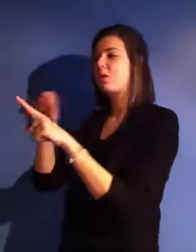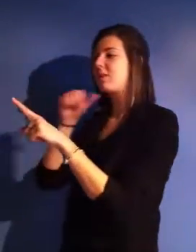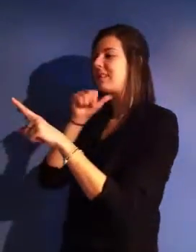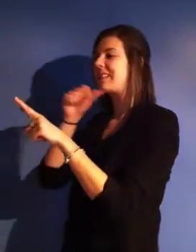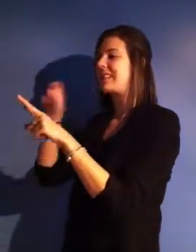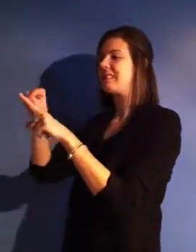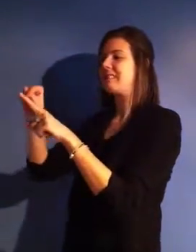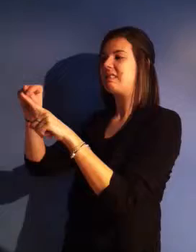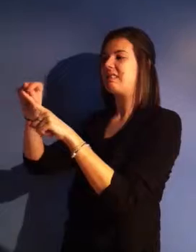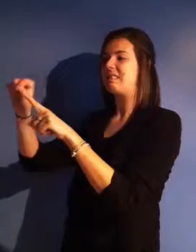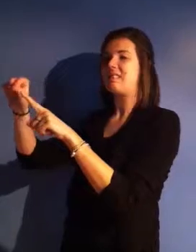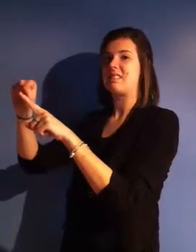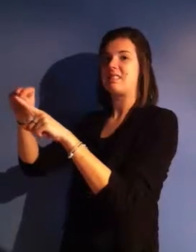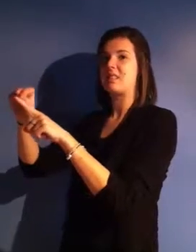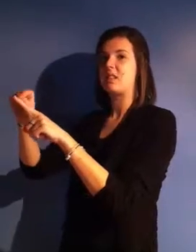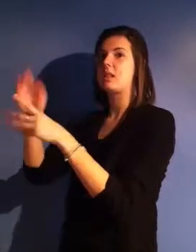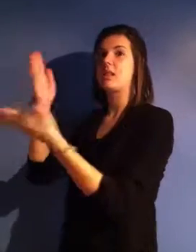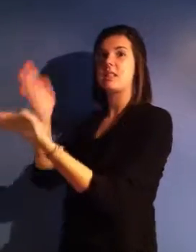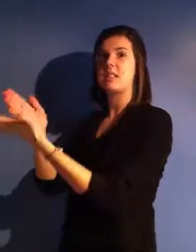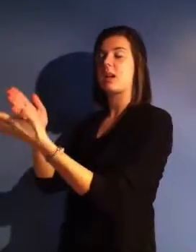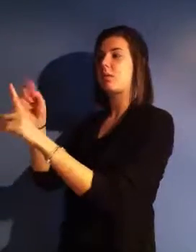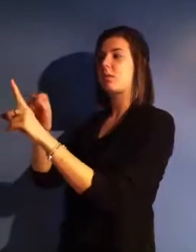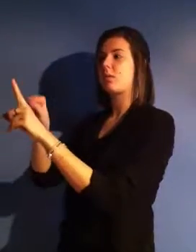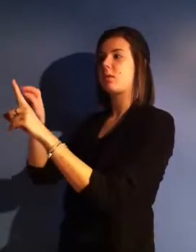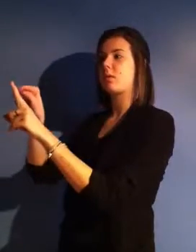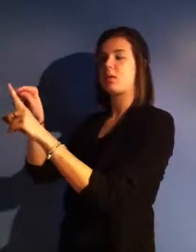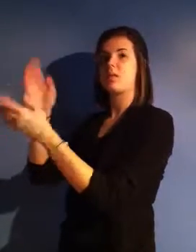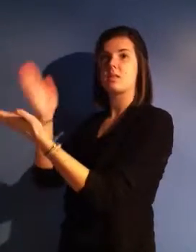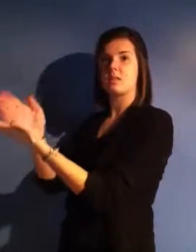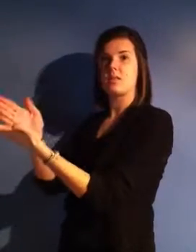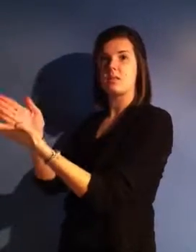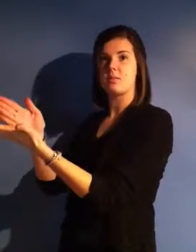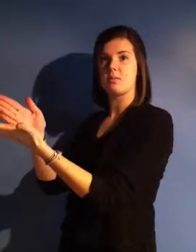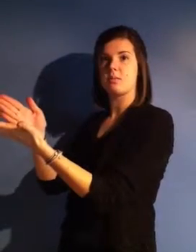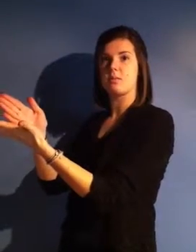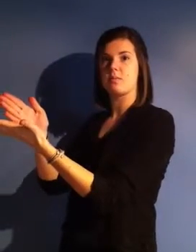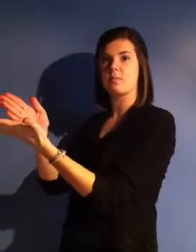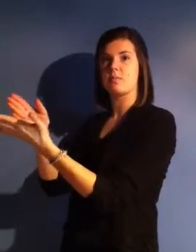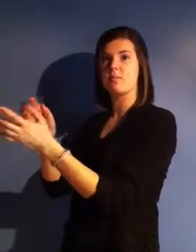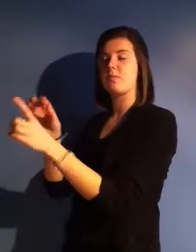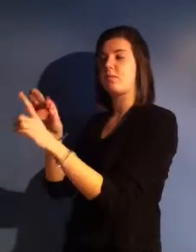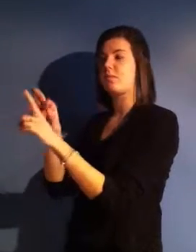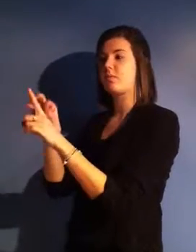of the zipper, that you stop at that point. So you're going to sew straight up until you get to that thick part of the